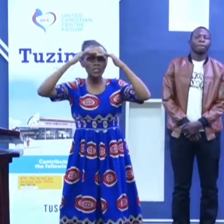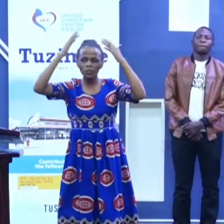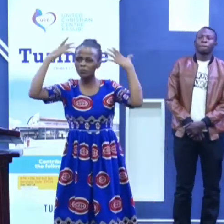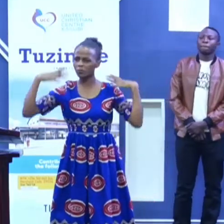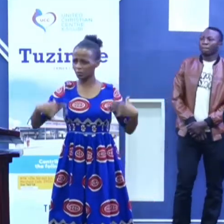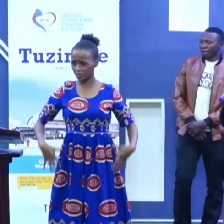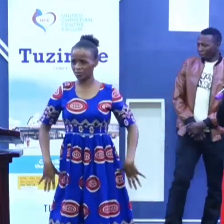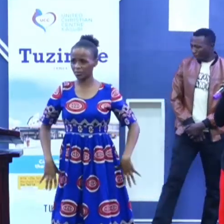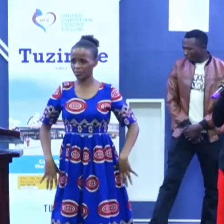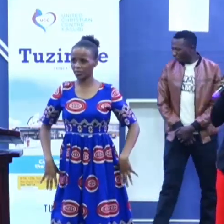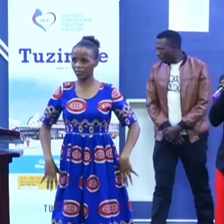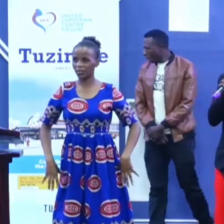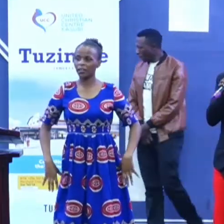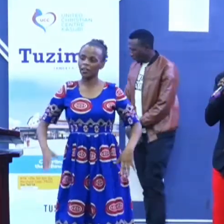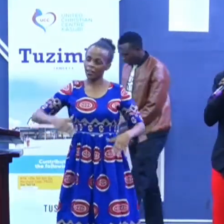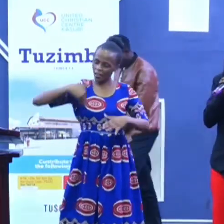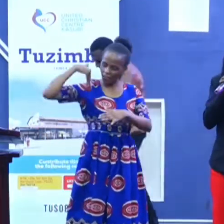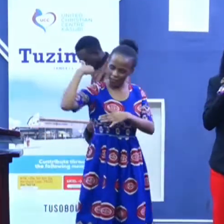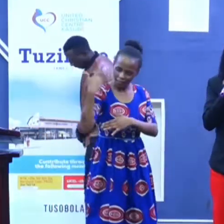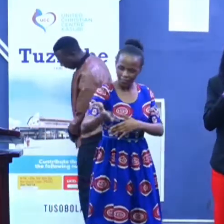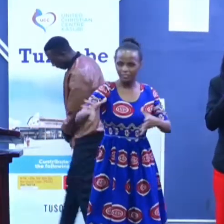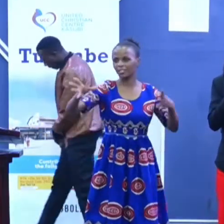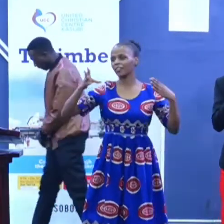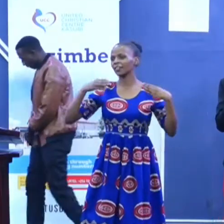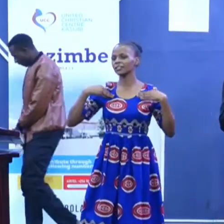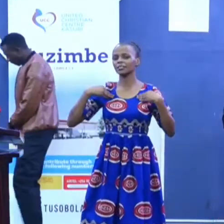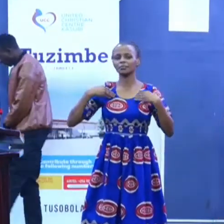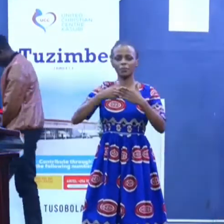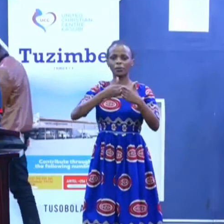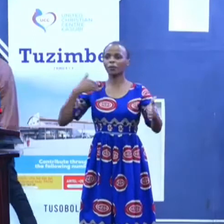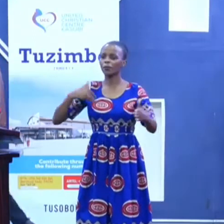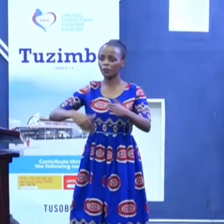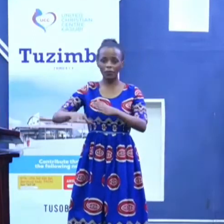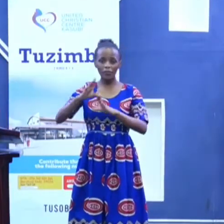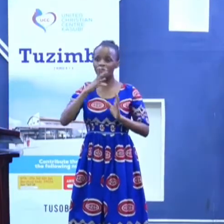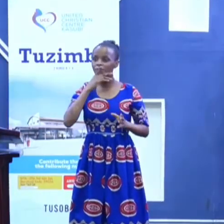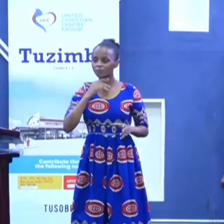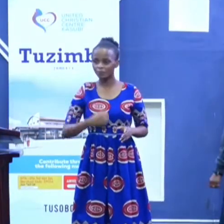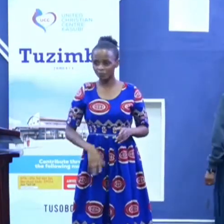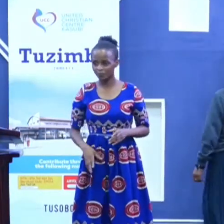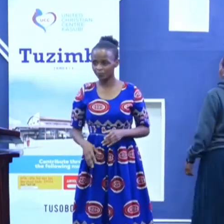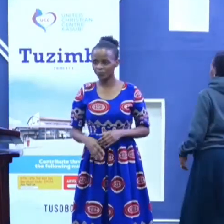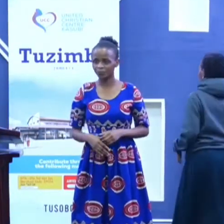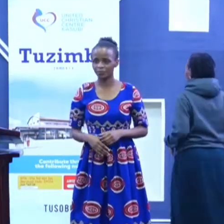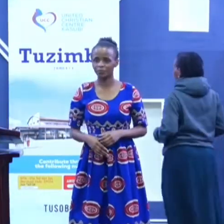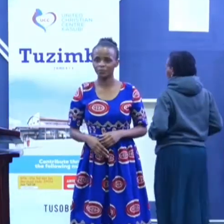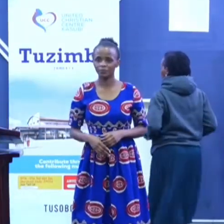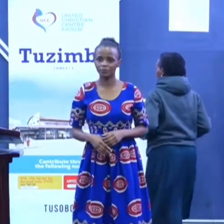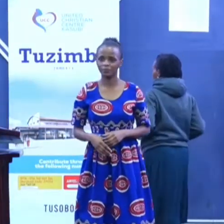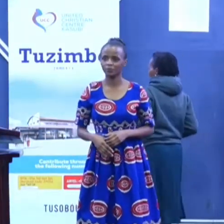Because Jacob dressed. Then he was accepted before his father.